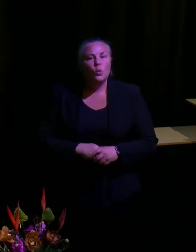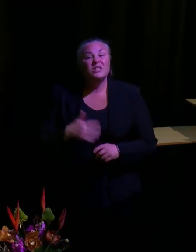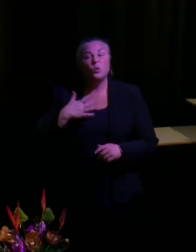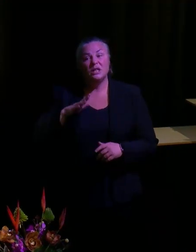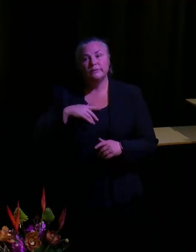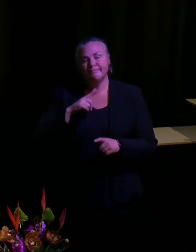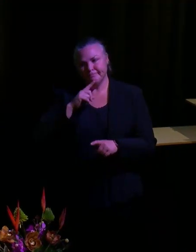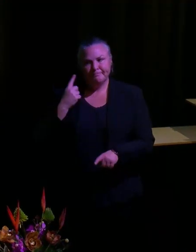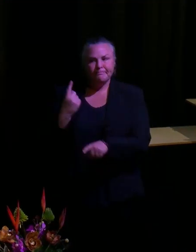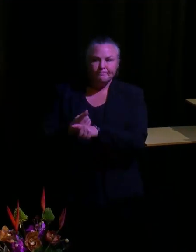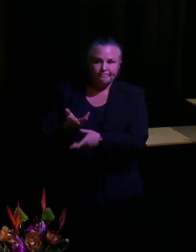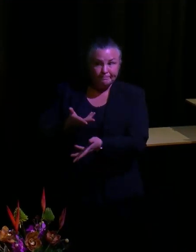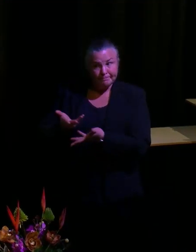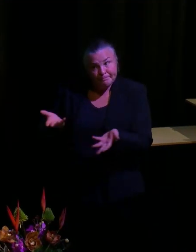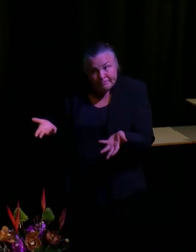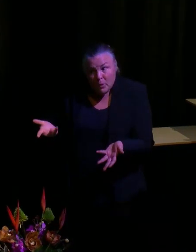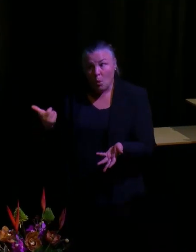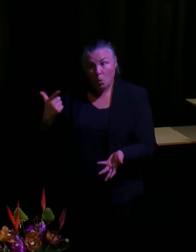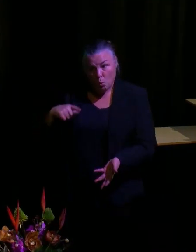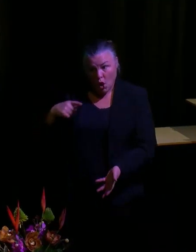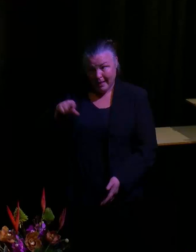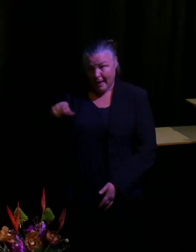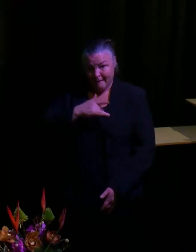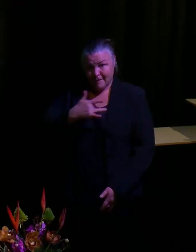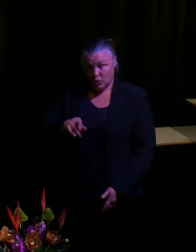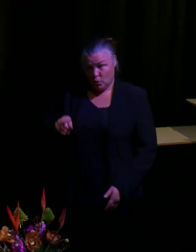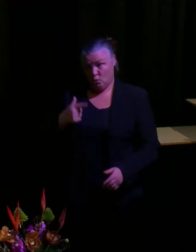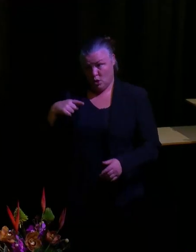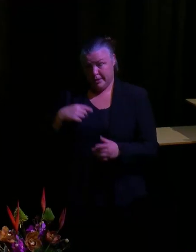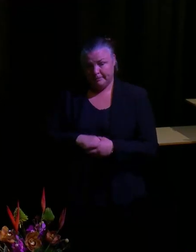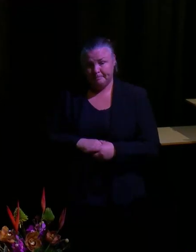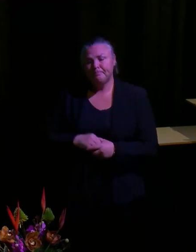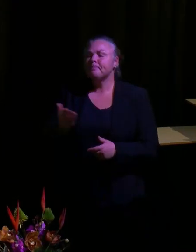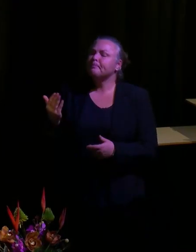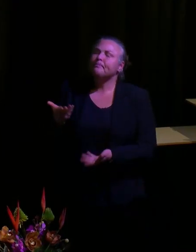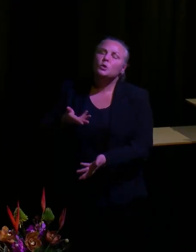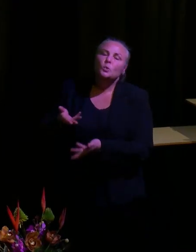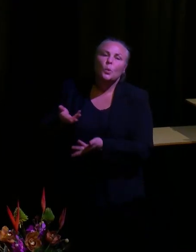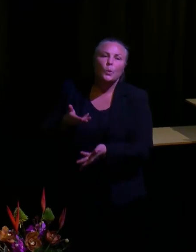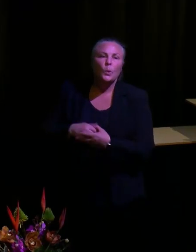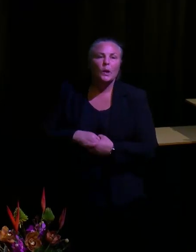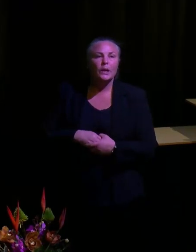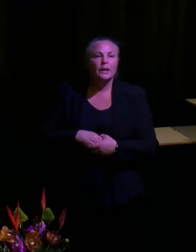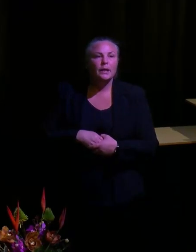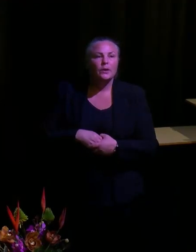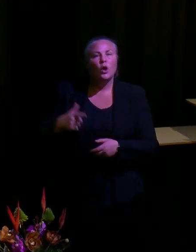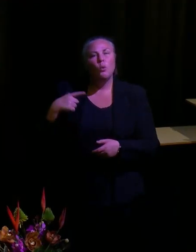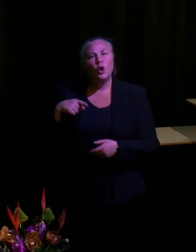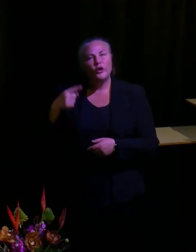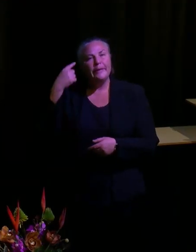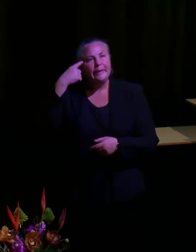in the room. Mm. Going, well, why is it offensive to you? Mm. Let's talk about that. Why do you